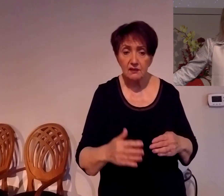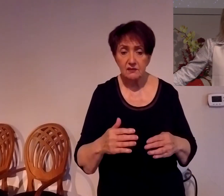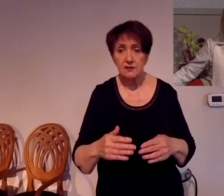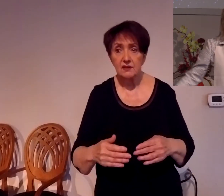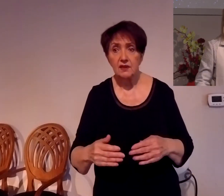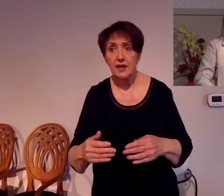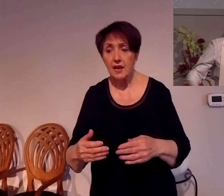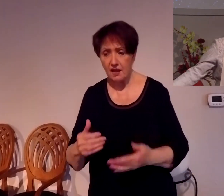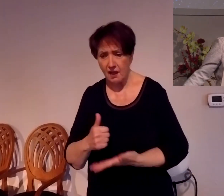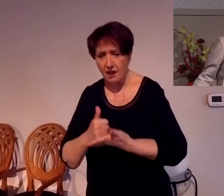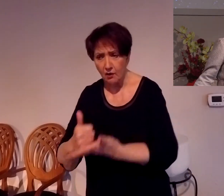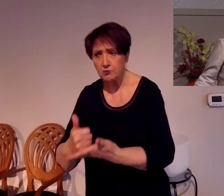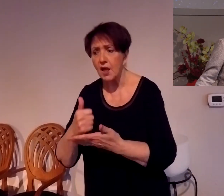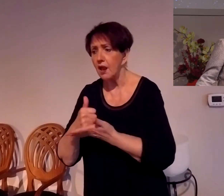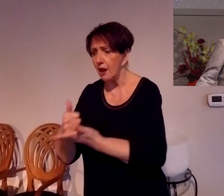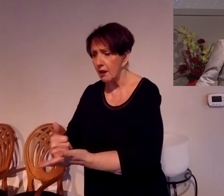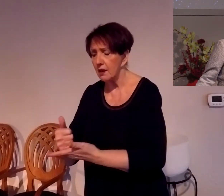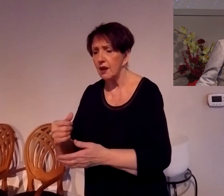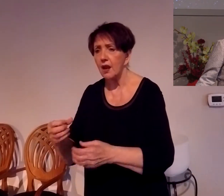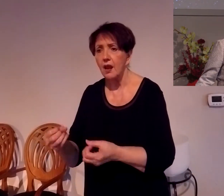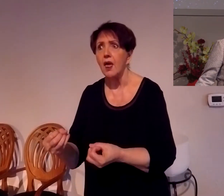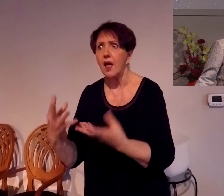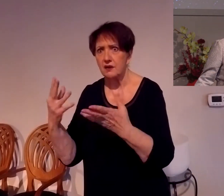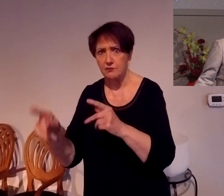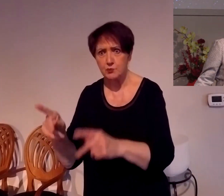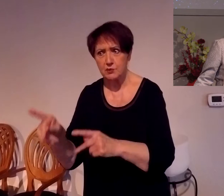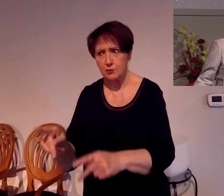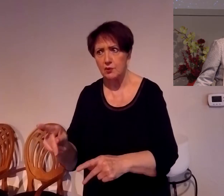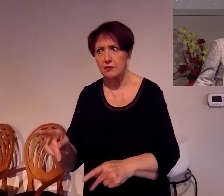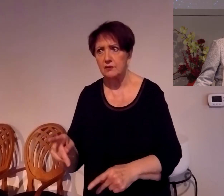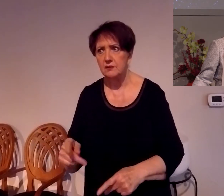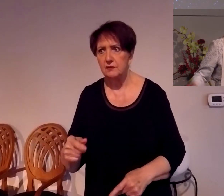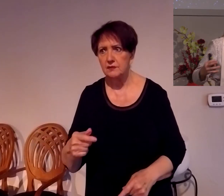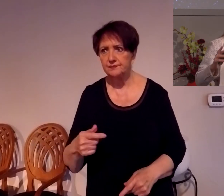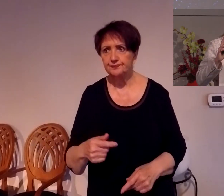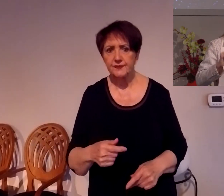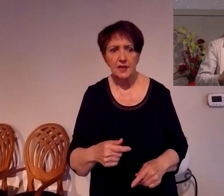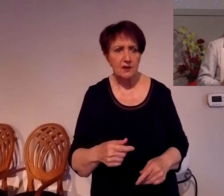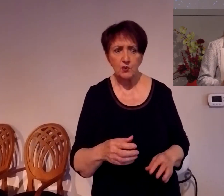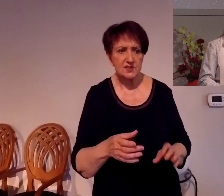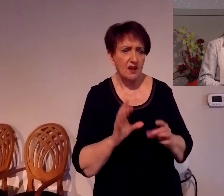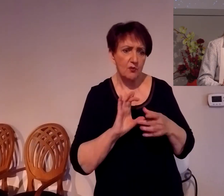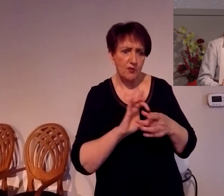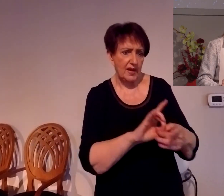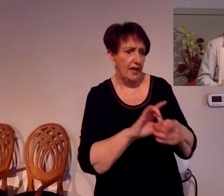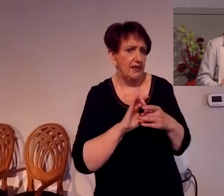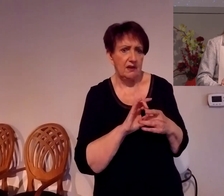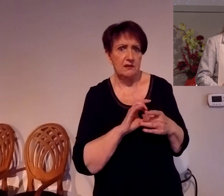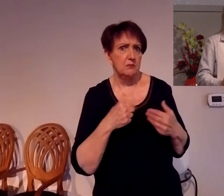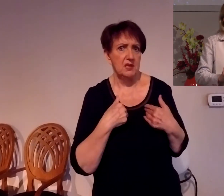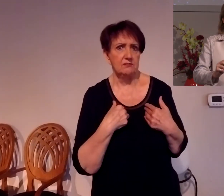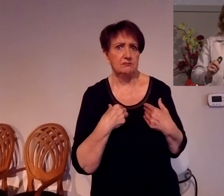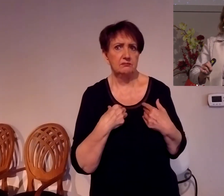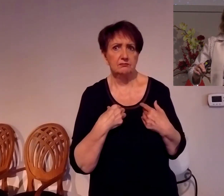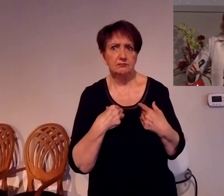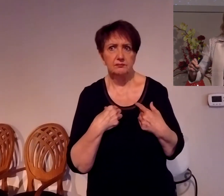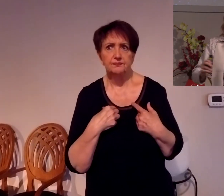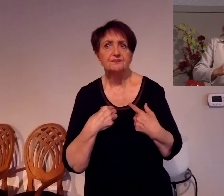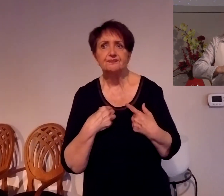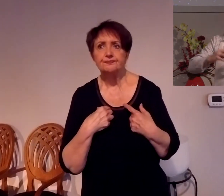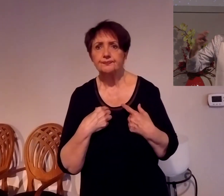people around me. I was just the conduit. It had nothing to do with me.